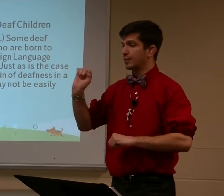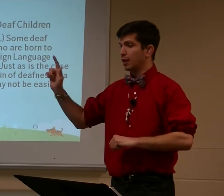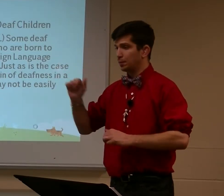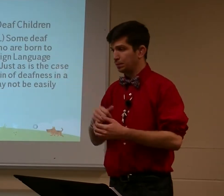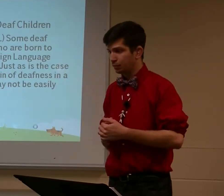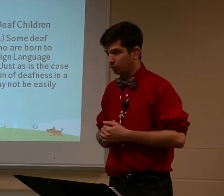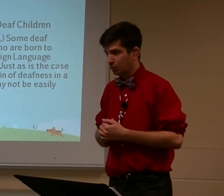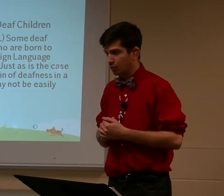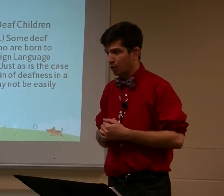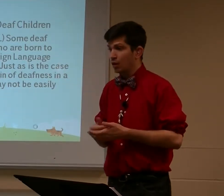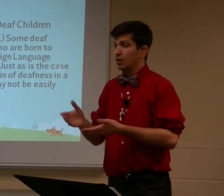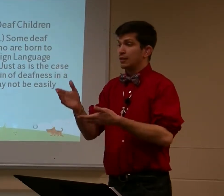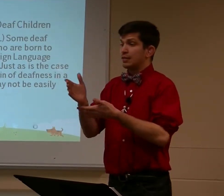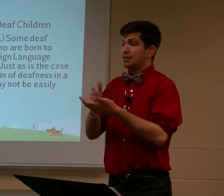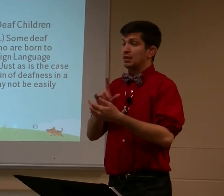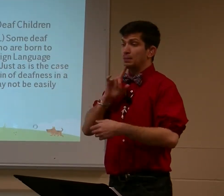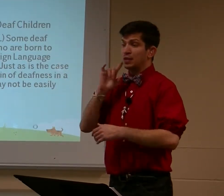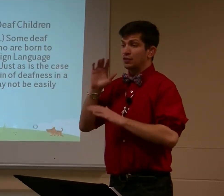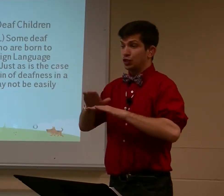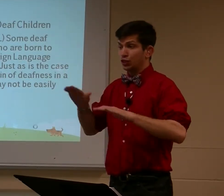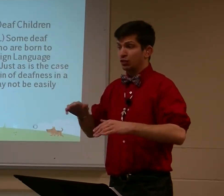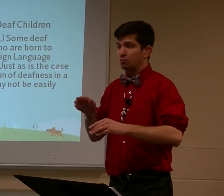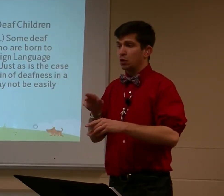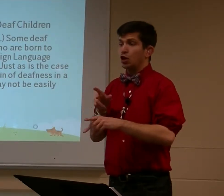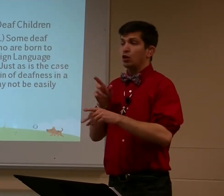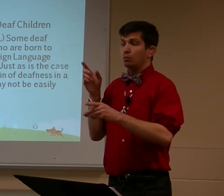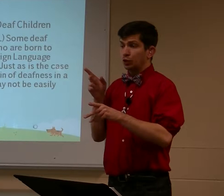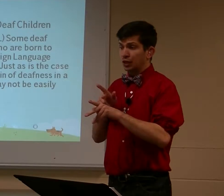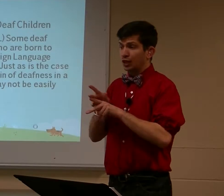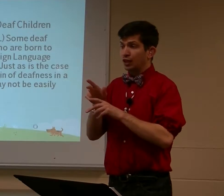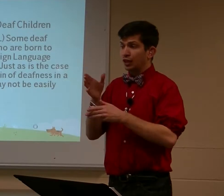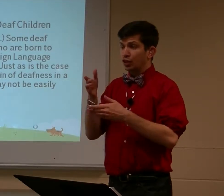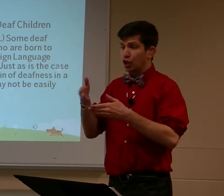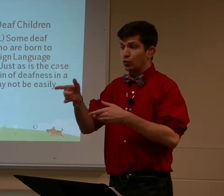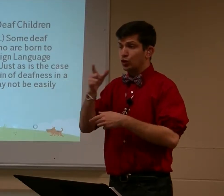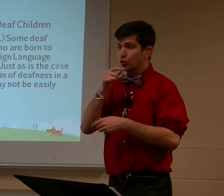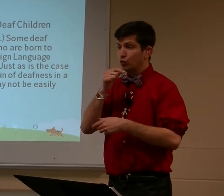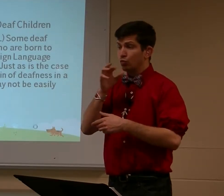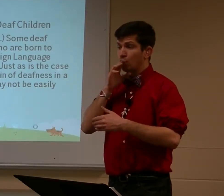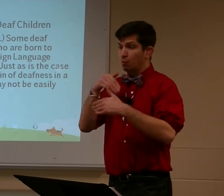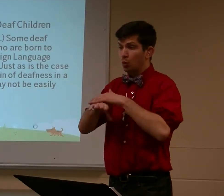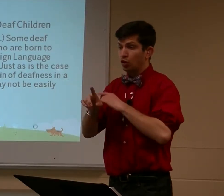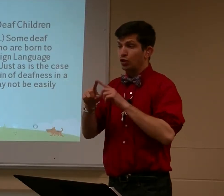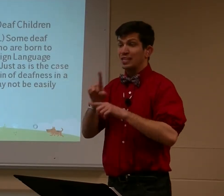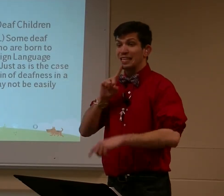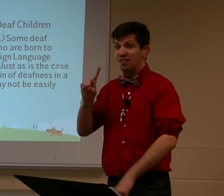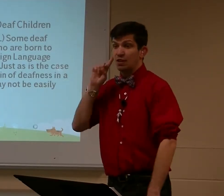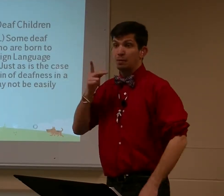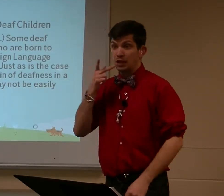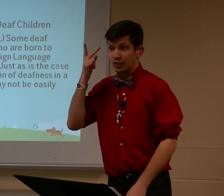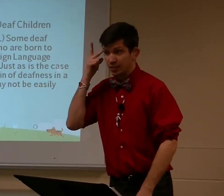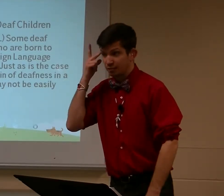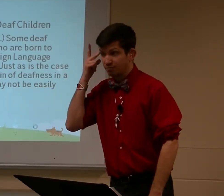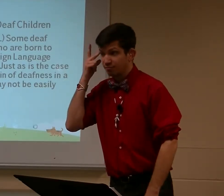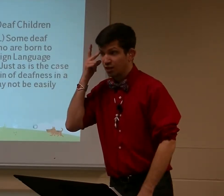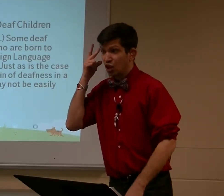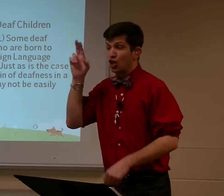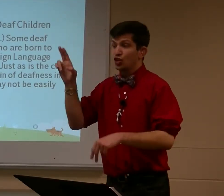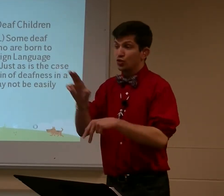ASL. Some deaf children, particularly those who are born to deaf parents, use